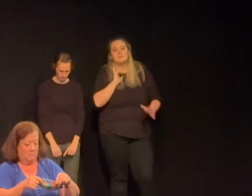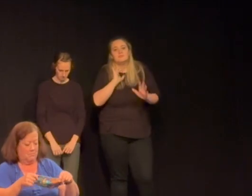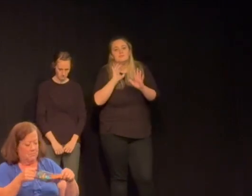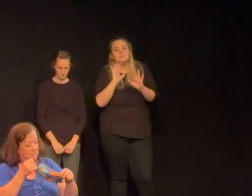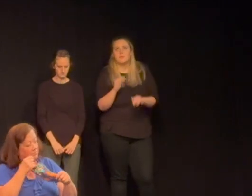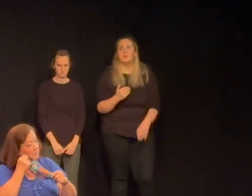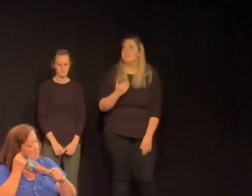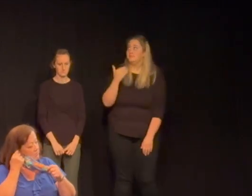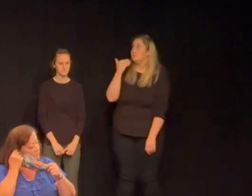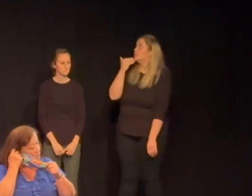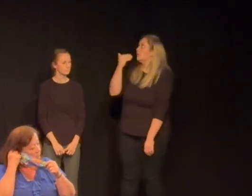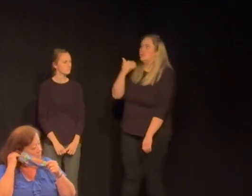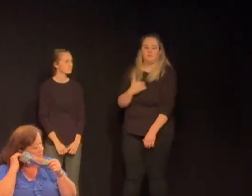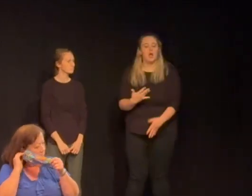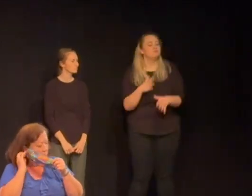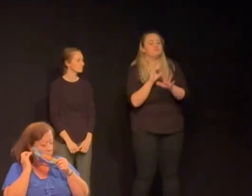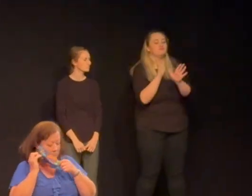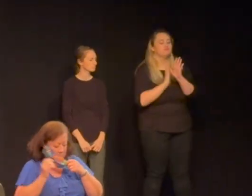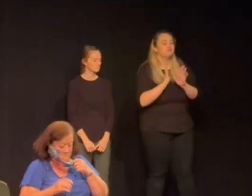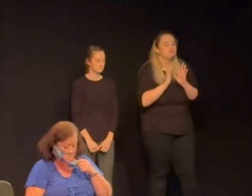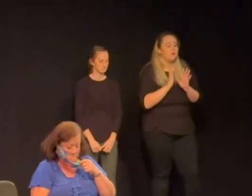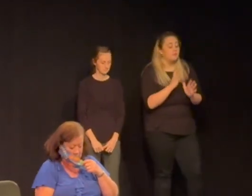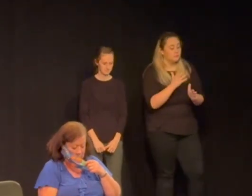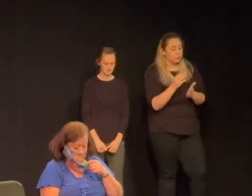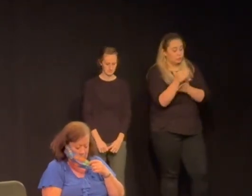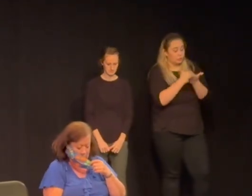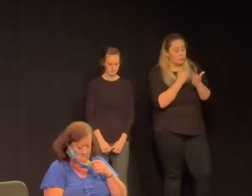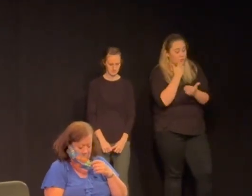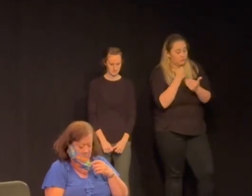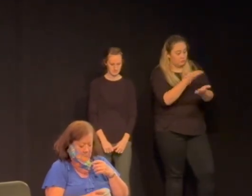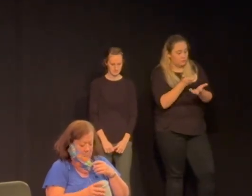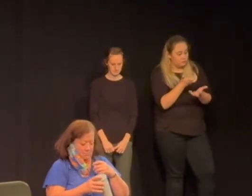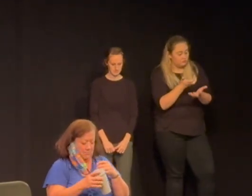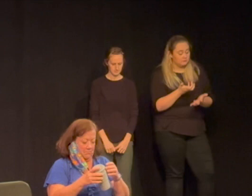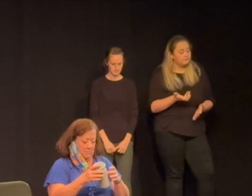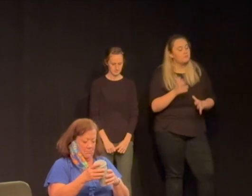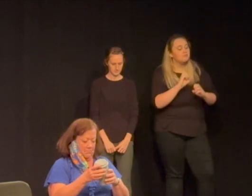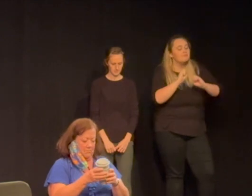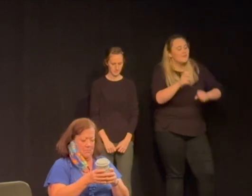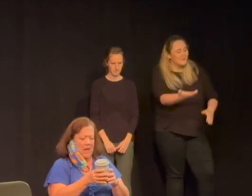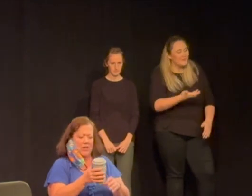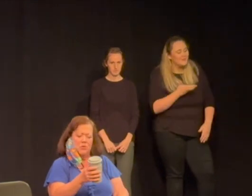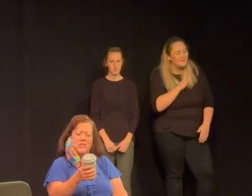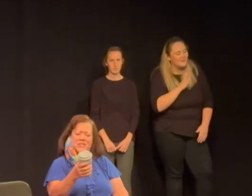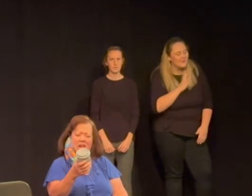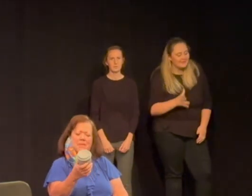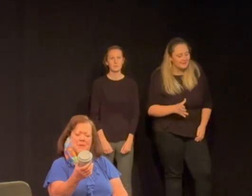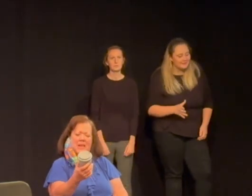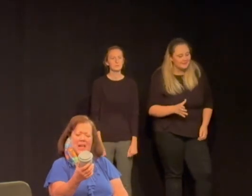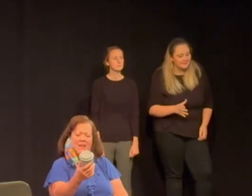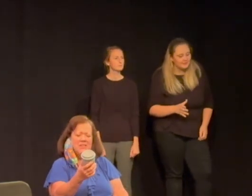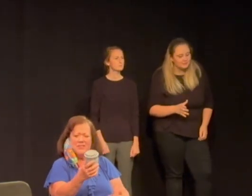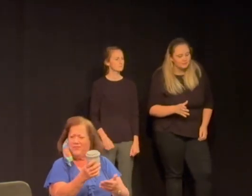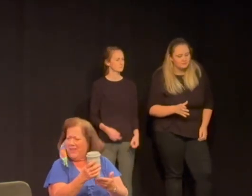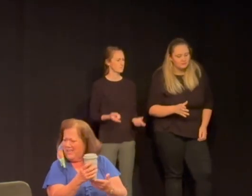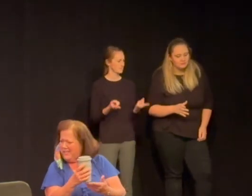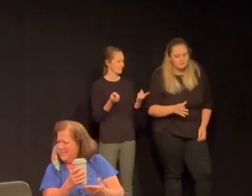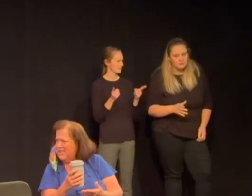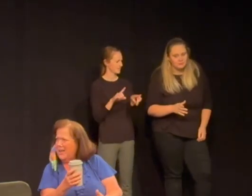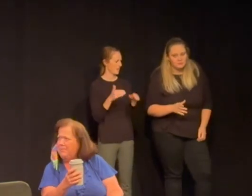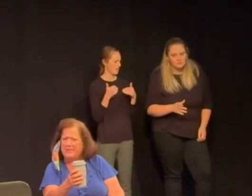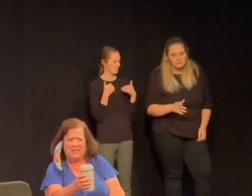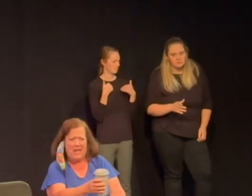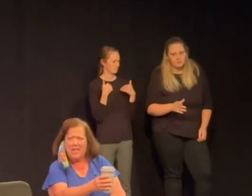Thank you. Oh, no problem, honey. Cream and sugar? Oh, no. Thank you. You're welcome. You just happen to have these